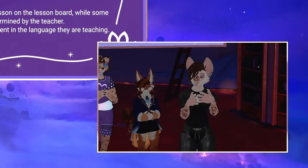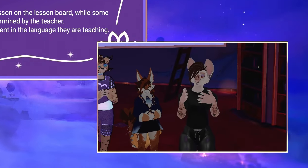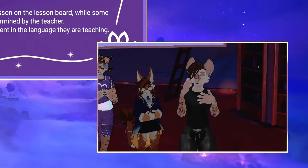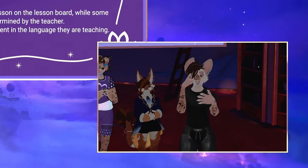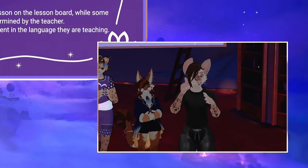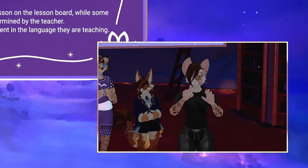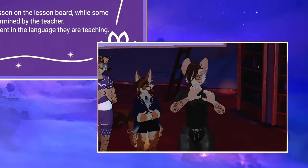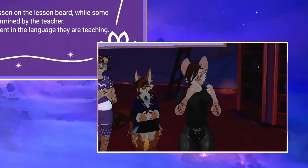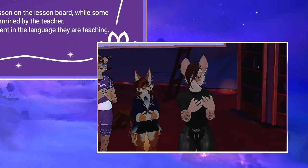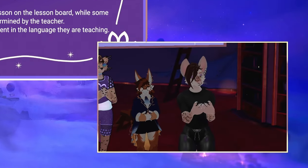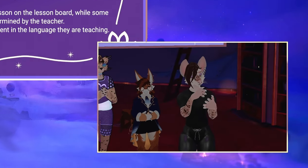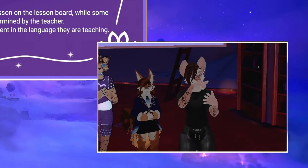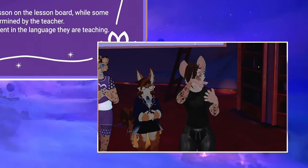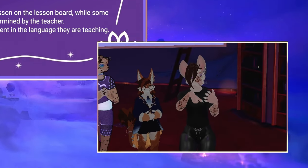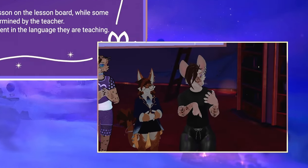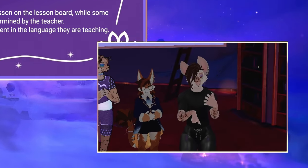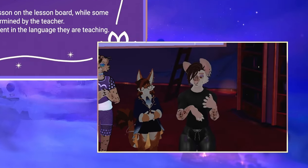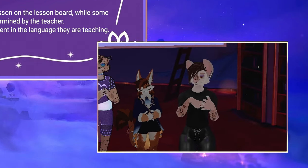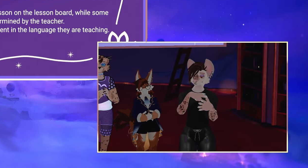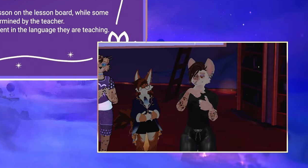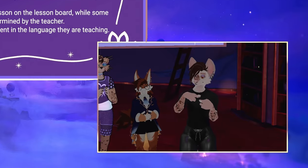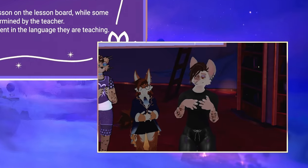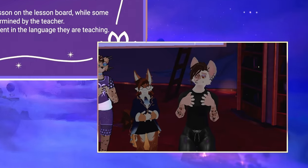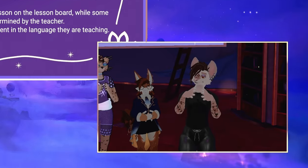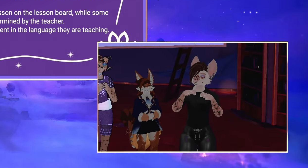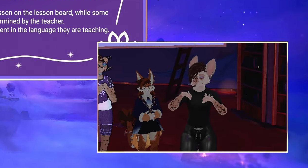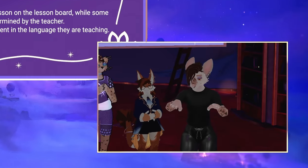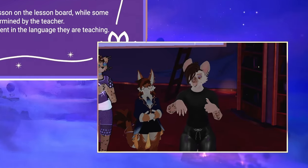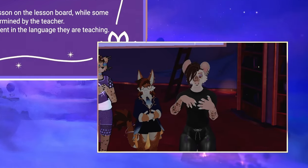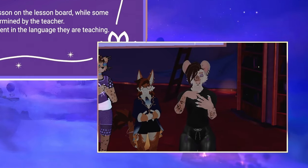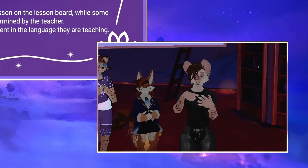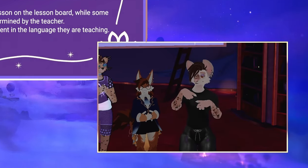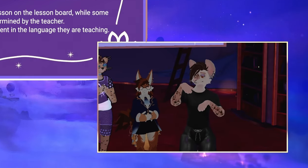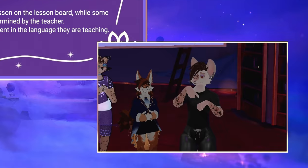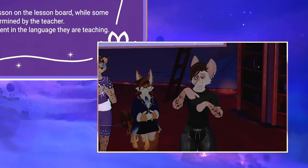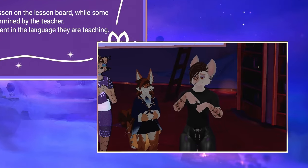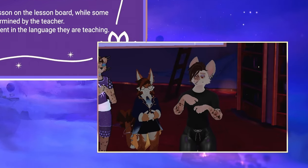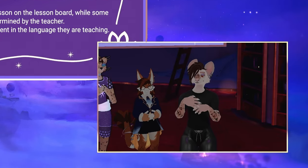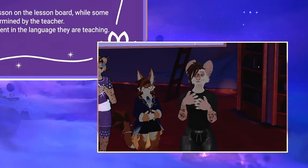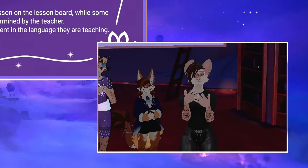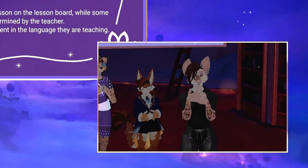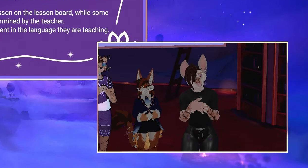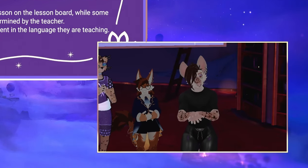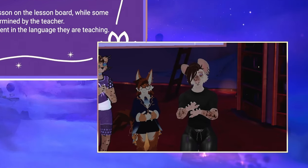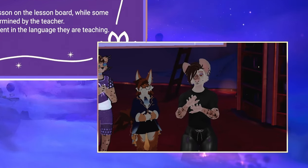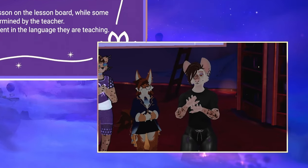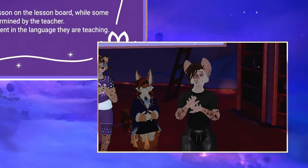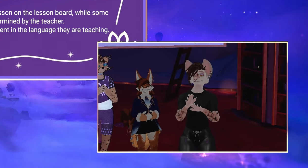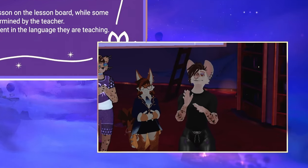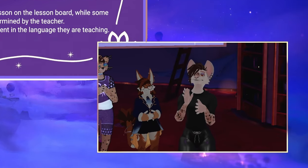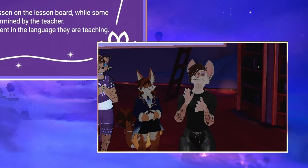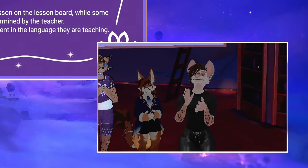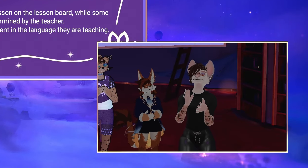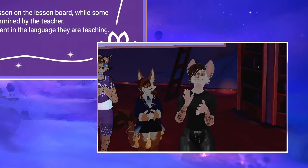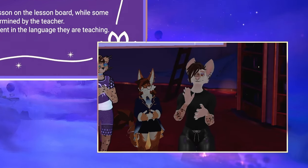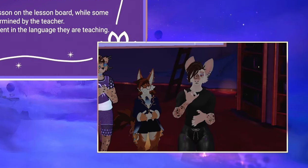classes, which language you want to do, what time works for you, all that kind of stuff. Whenever that class is about to start, the teacher is going to